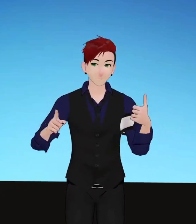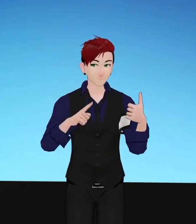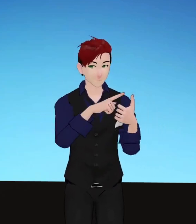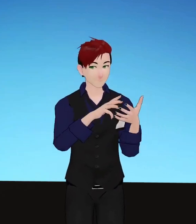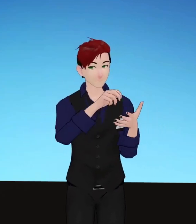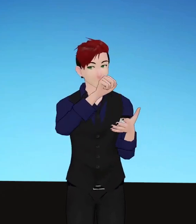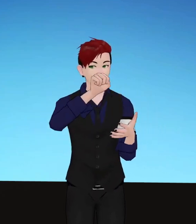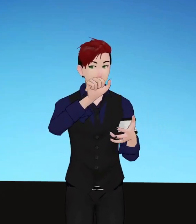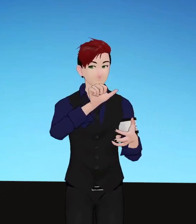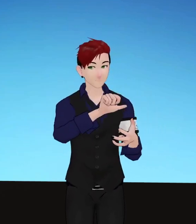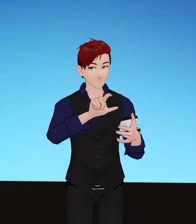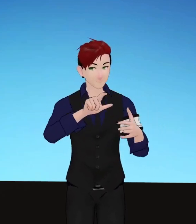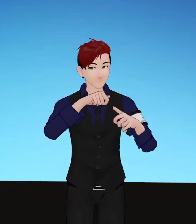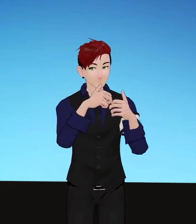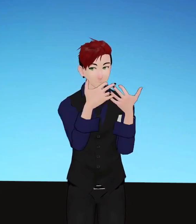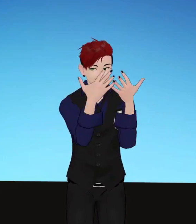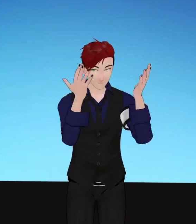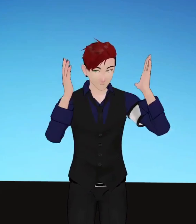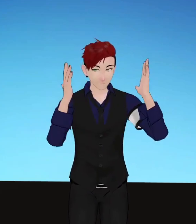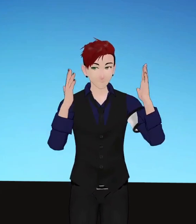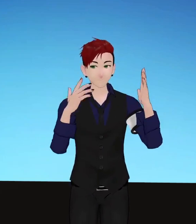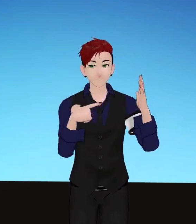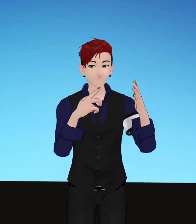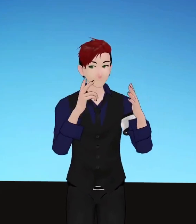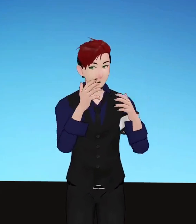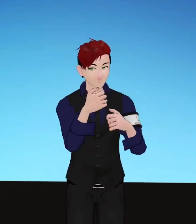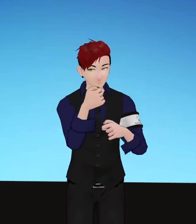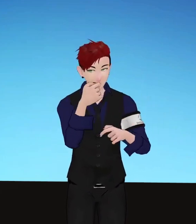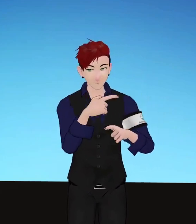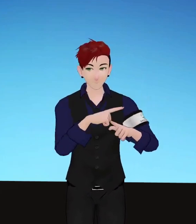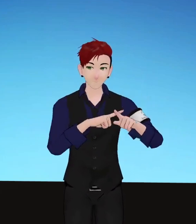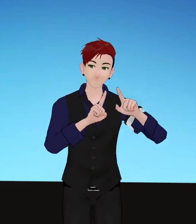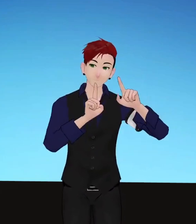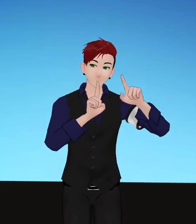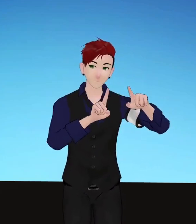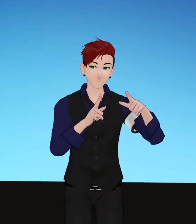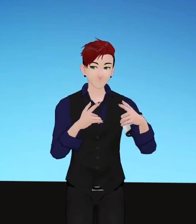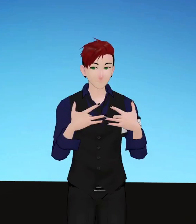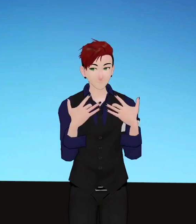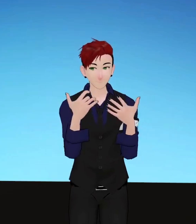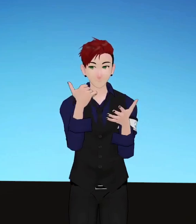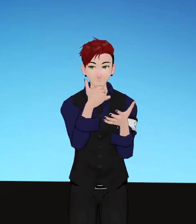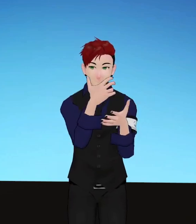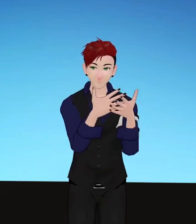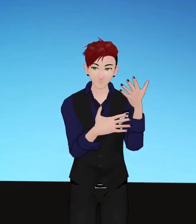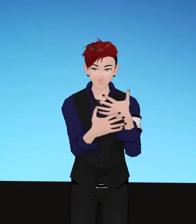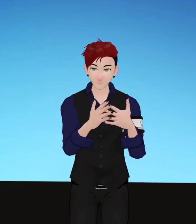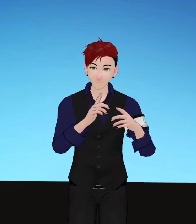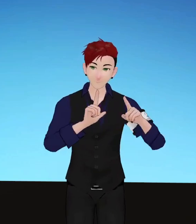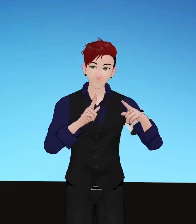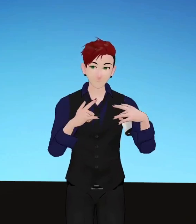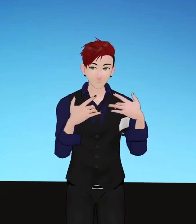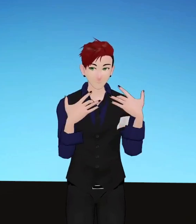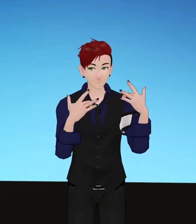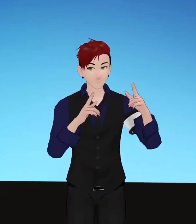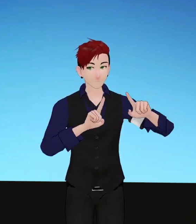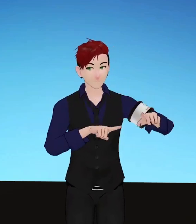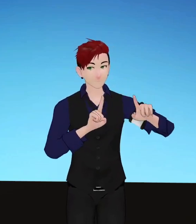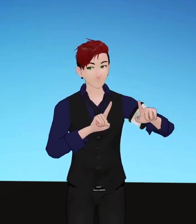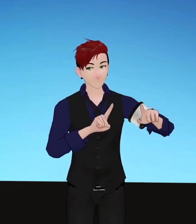I would make it a key point to be able to attend as many Helping Hands events as I could, because you're not going to